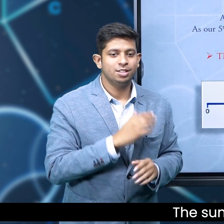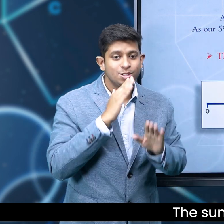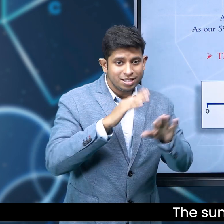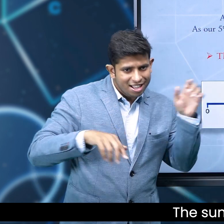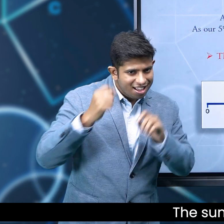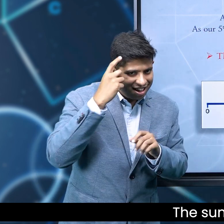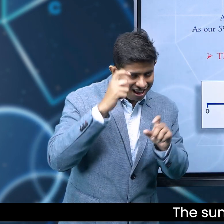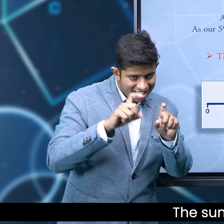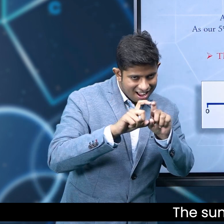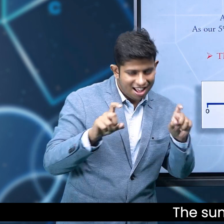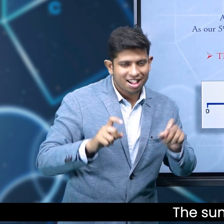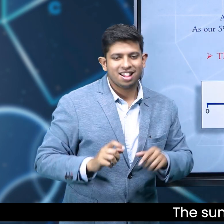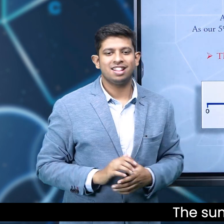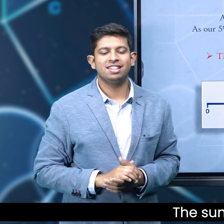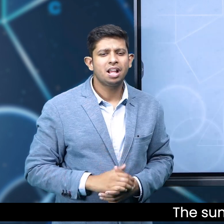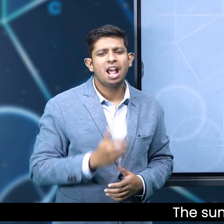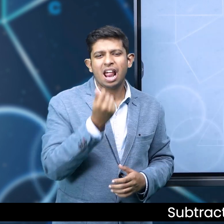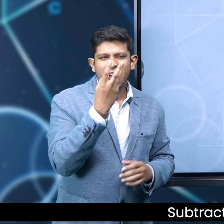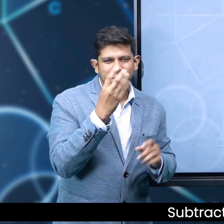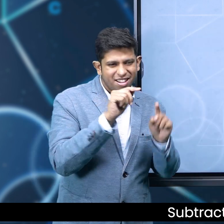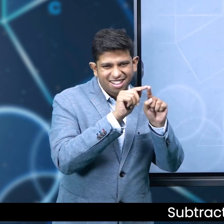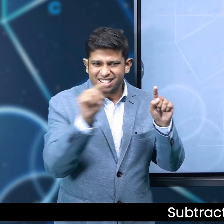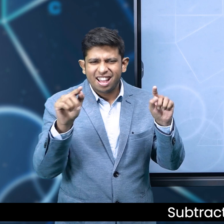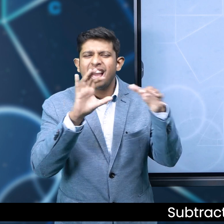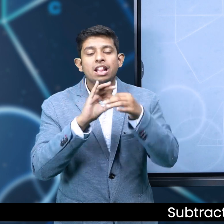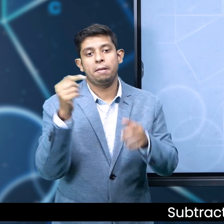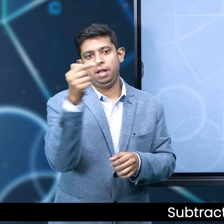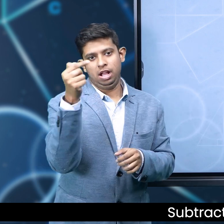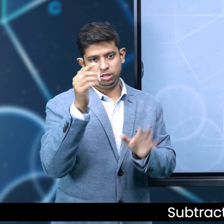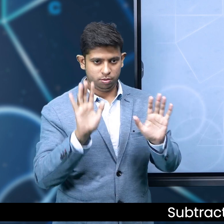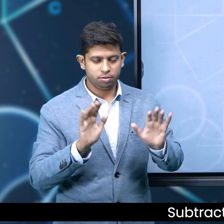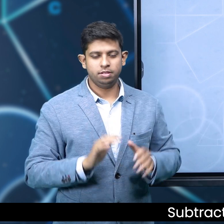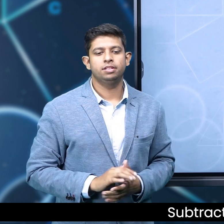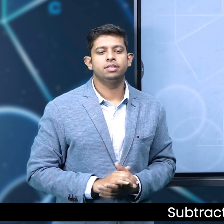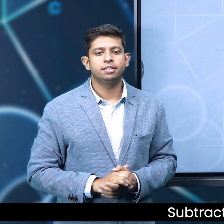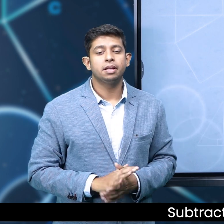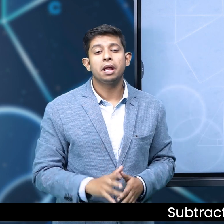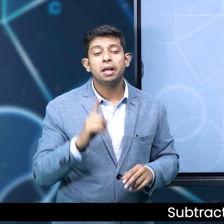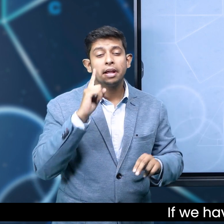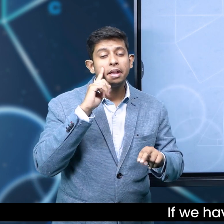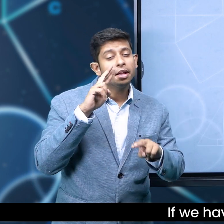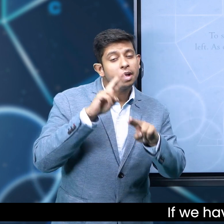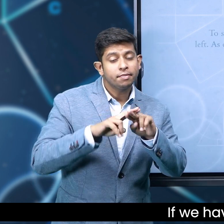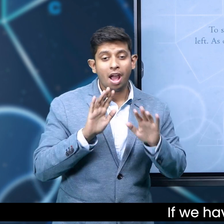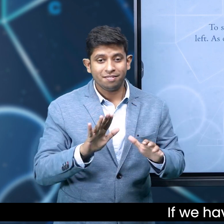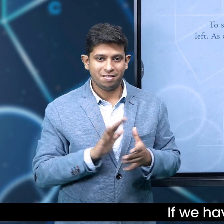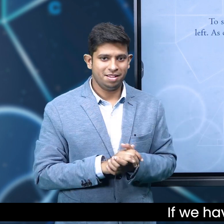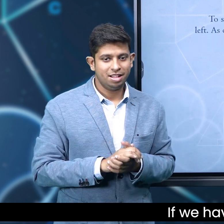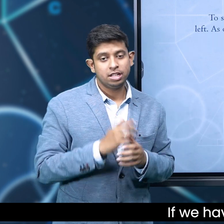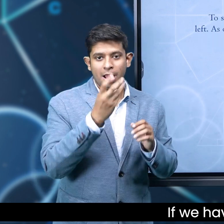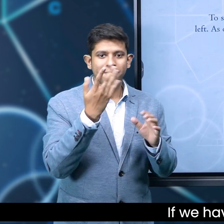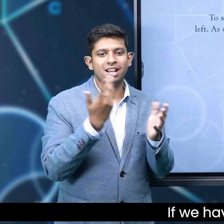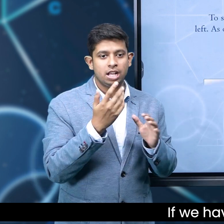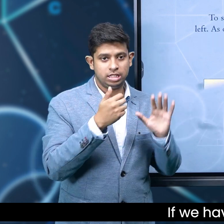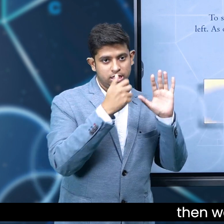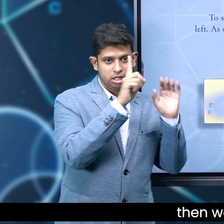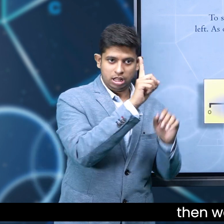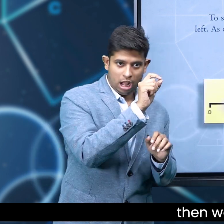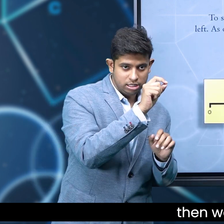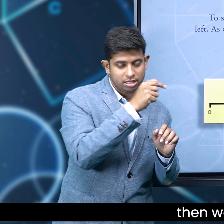Subtraction on the number line. If we have to subtract 6 from 10, then we have to start